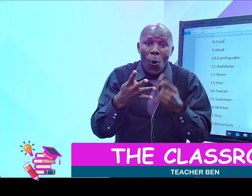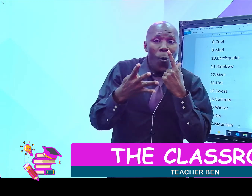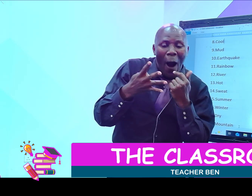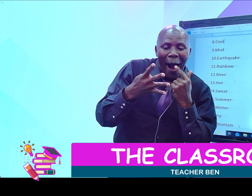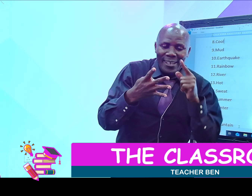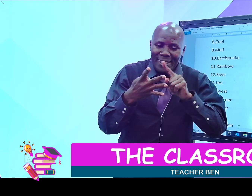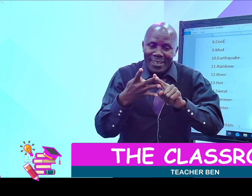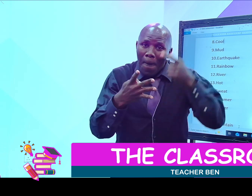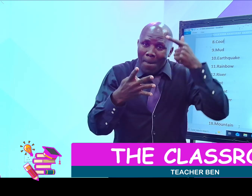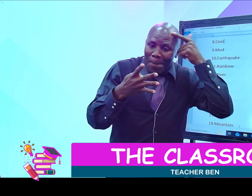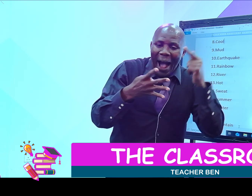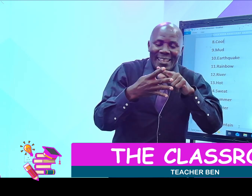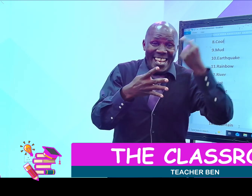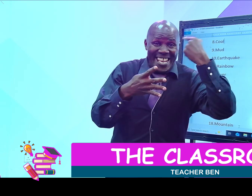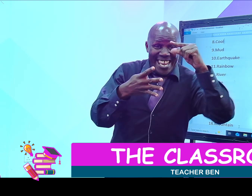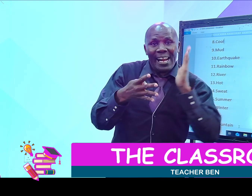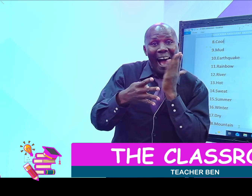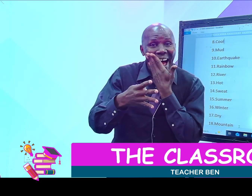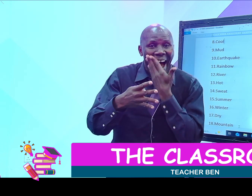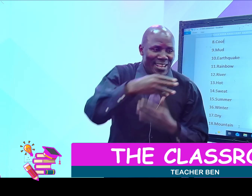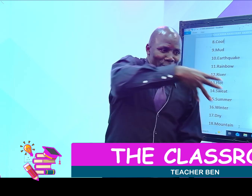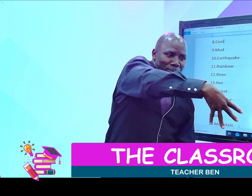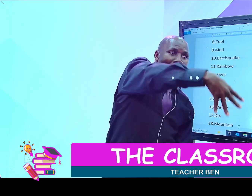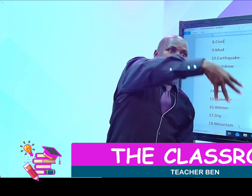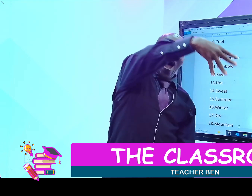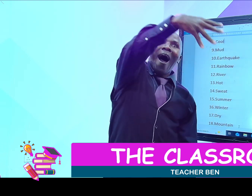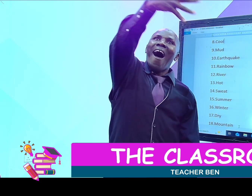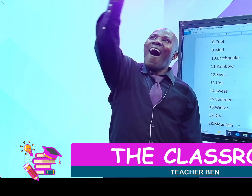rainbow, because of its different colors.